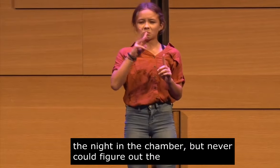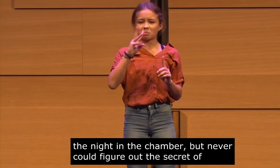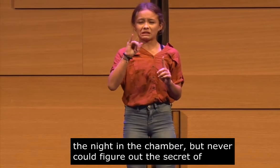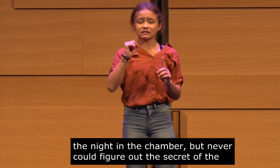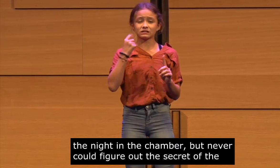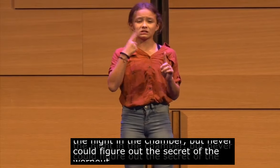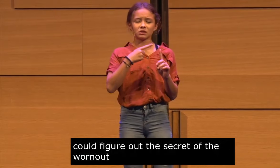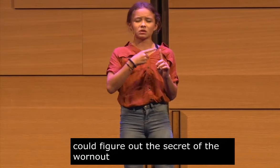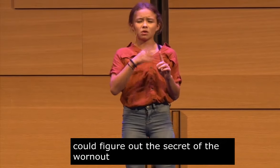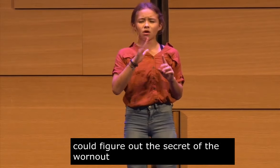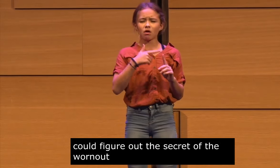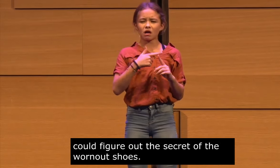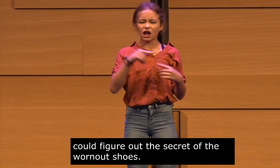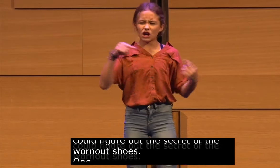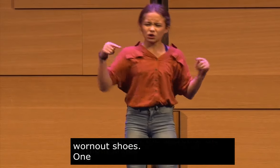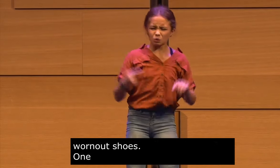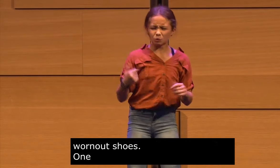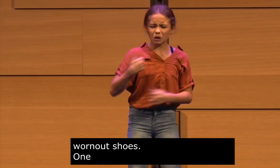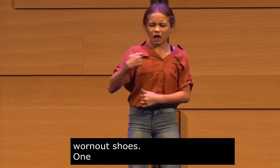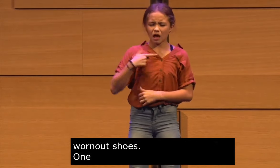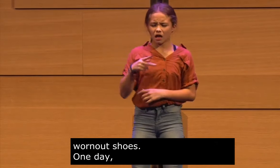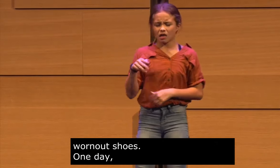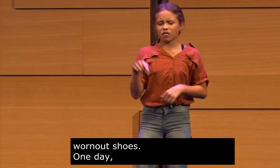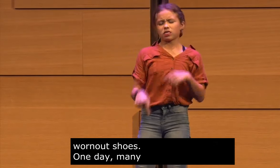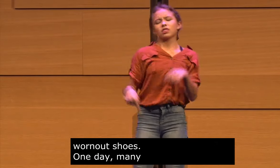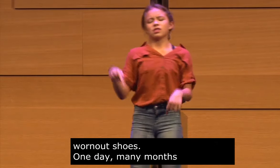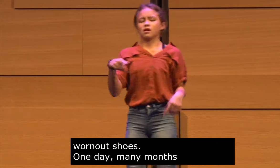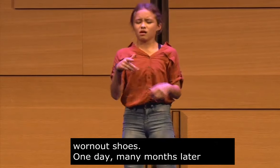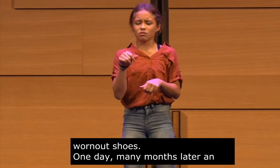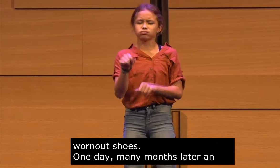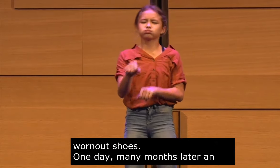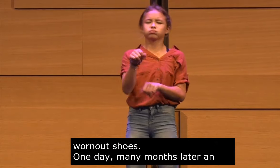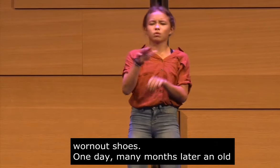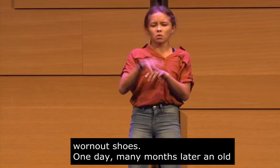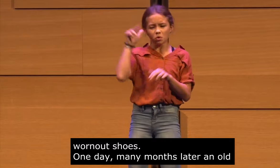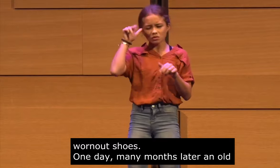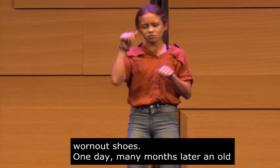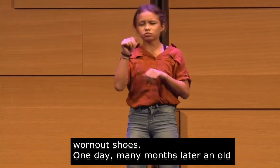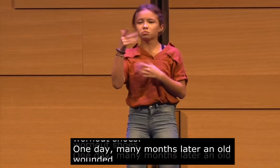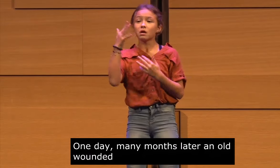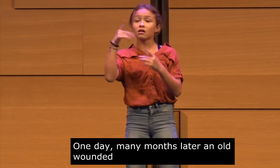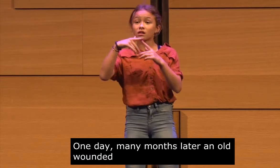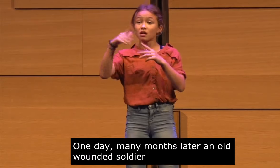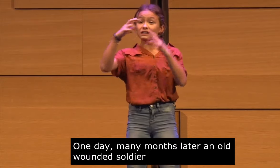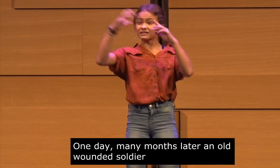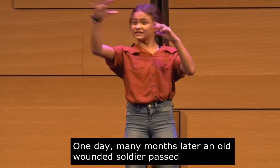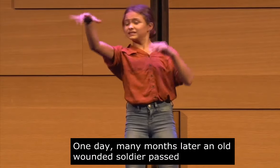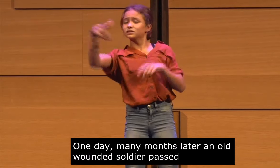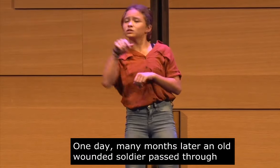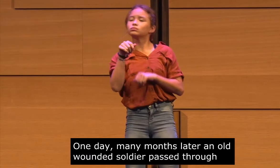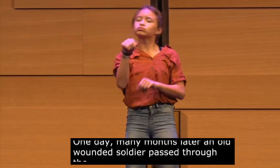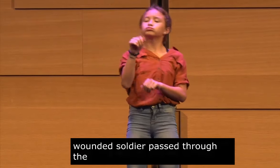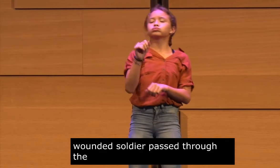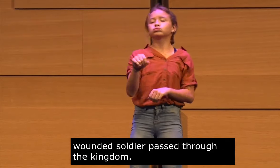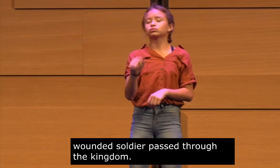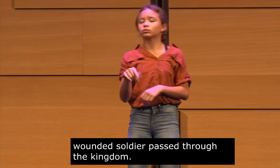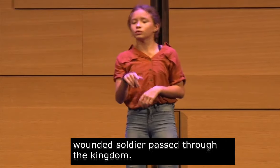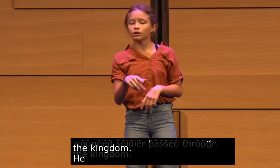One day, many months later, an old wounded soldier passed through the kingdom. He too was headed for the palace to discover the secret